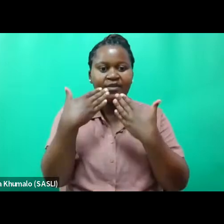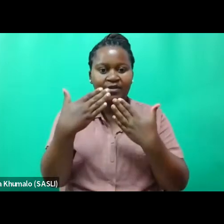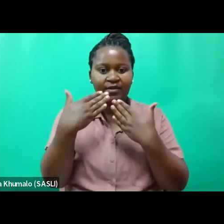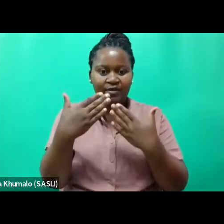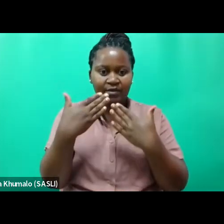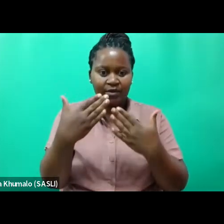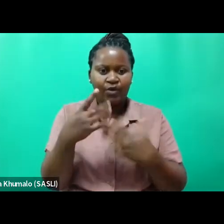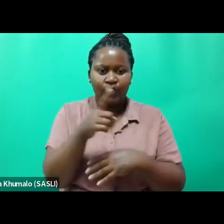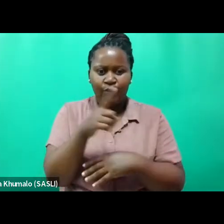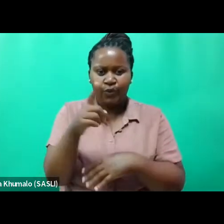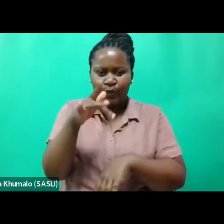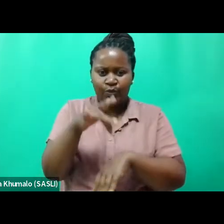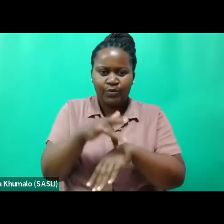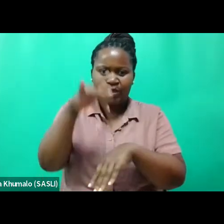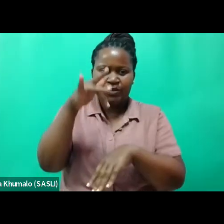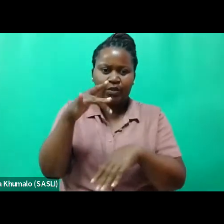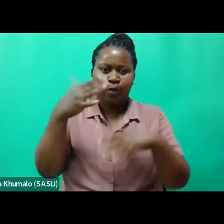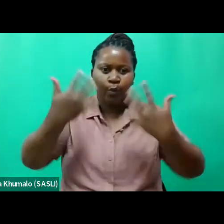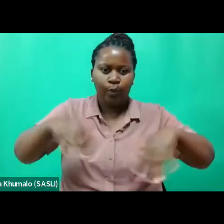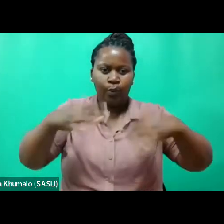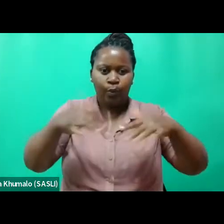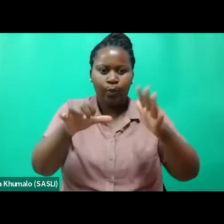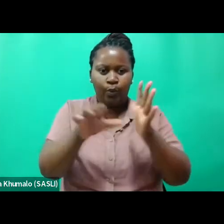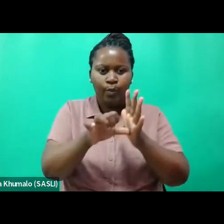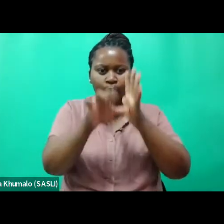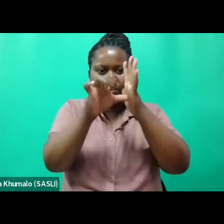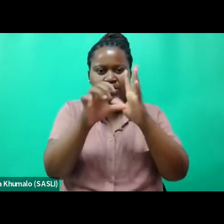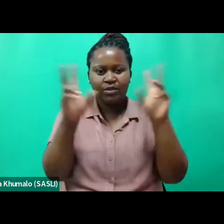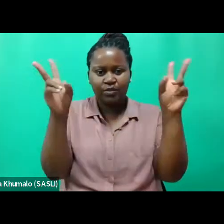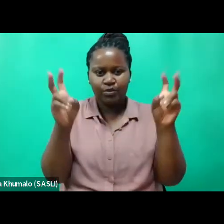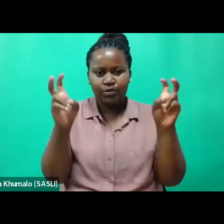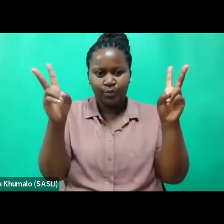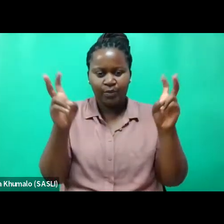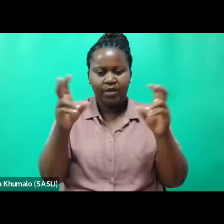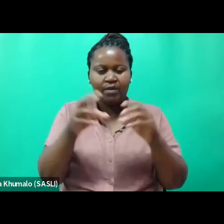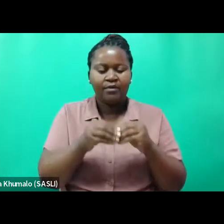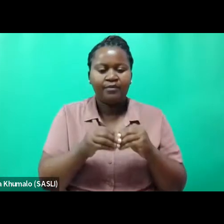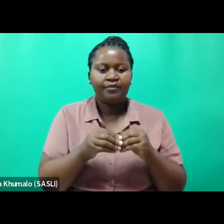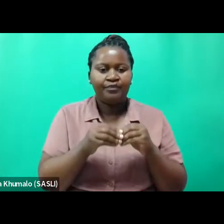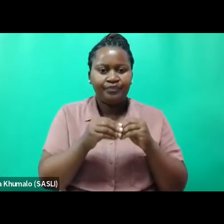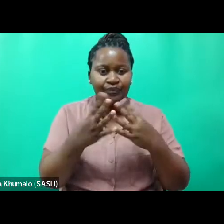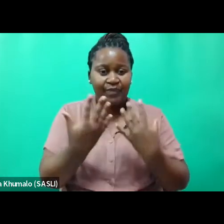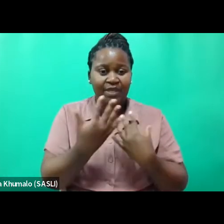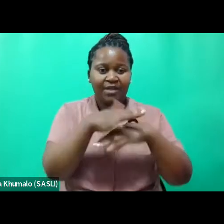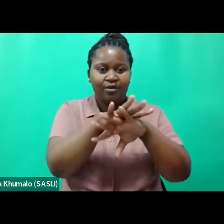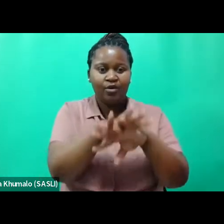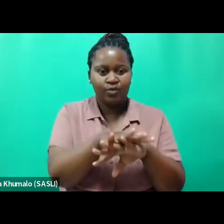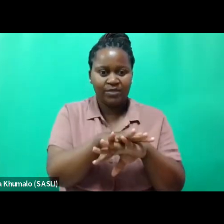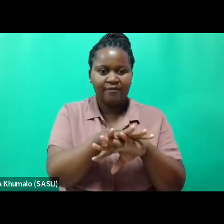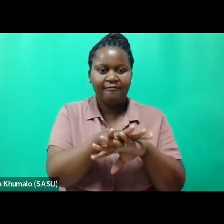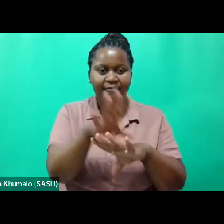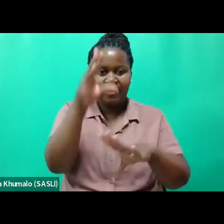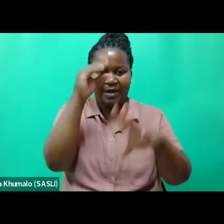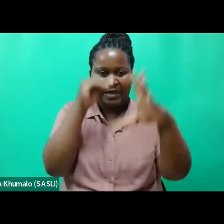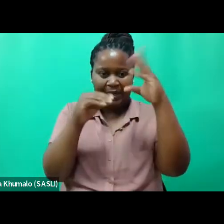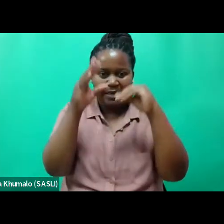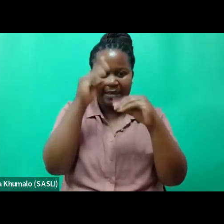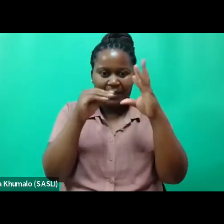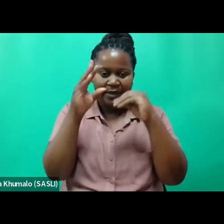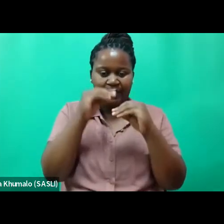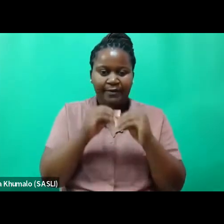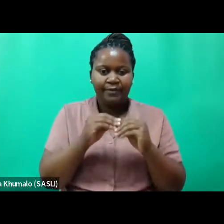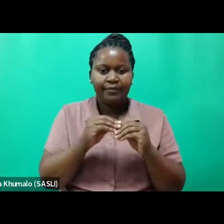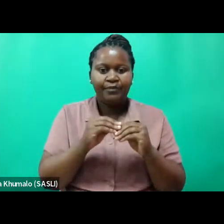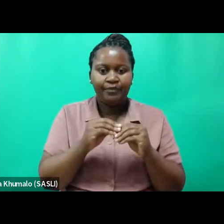touched an important topic of inclusive learning. And when you speak